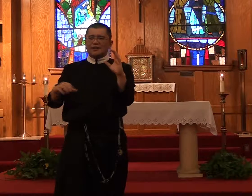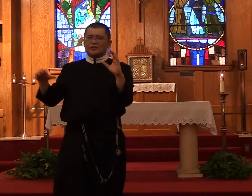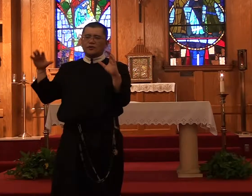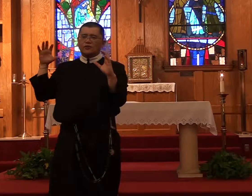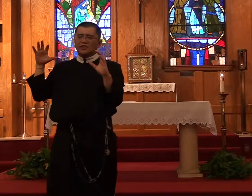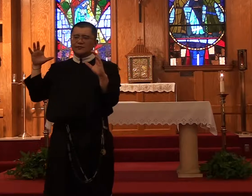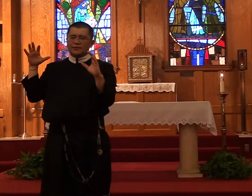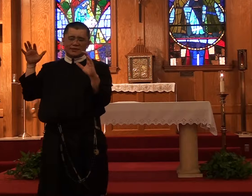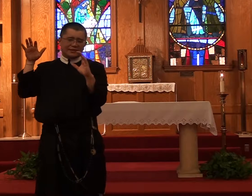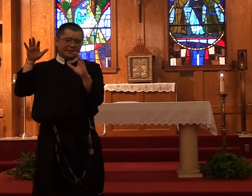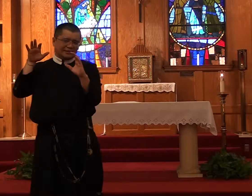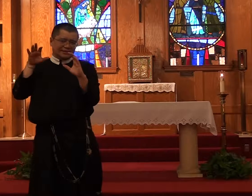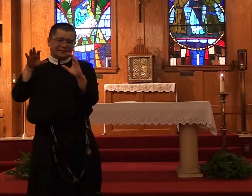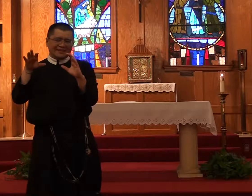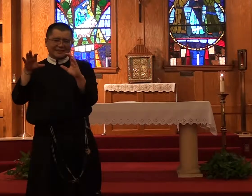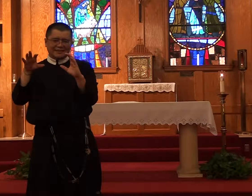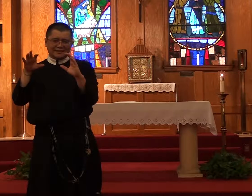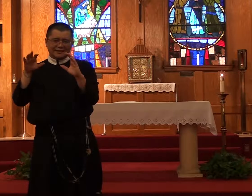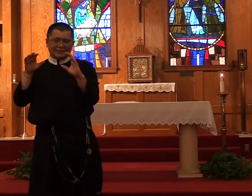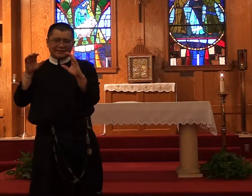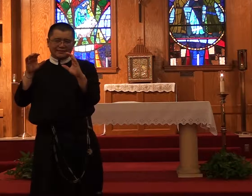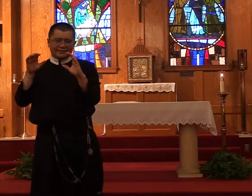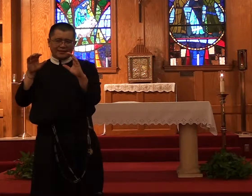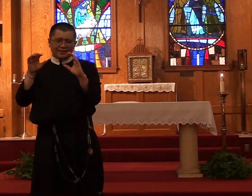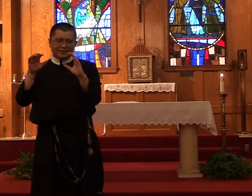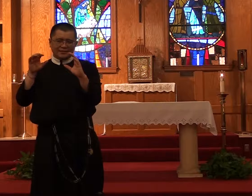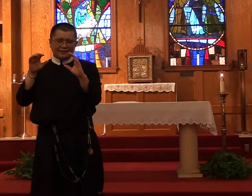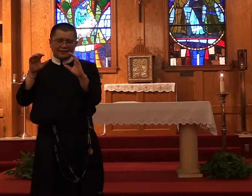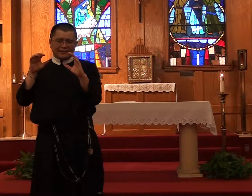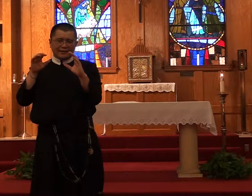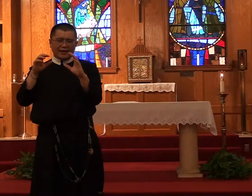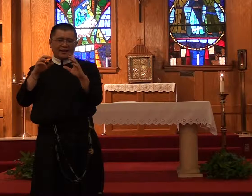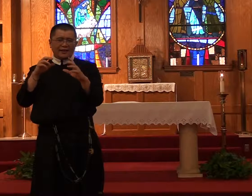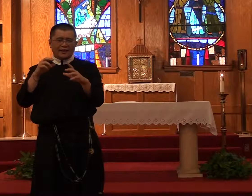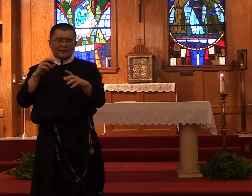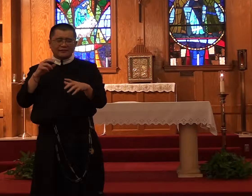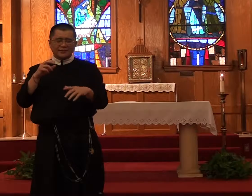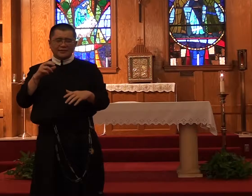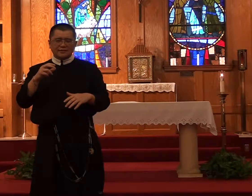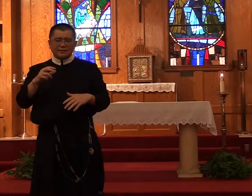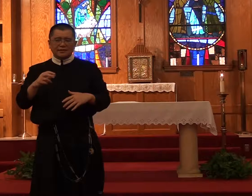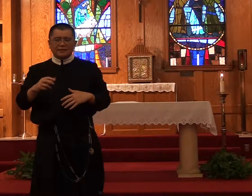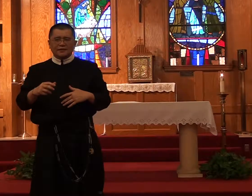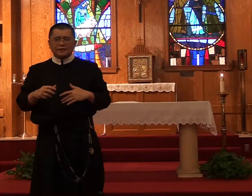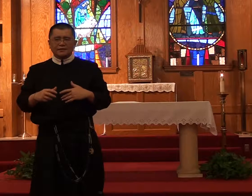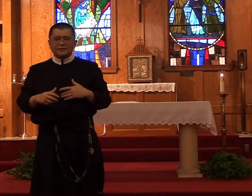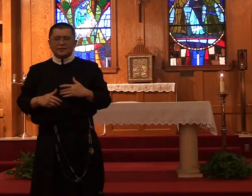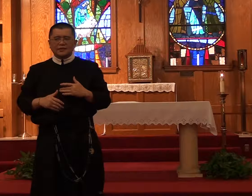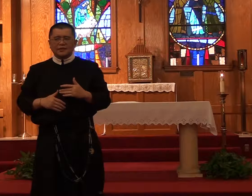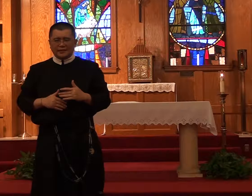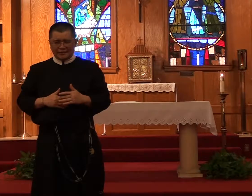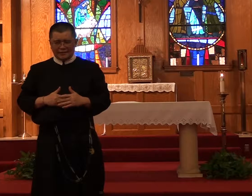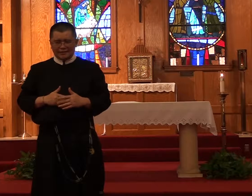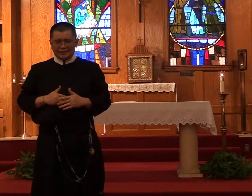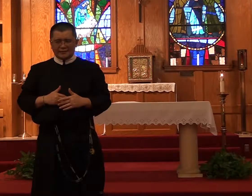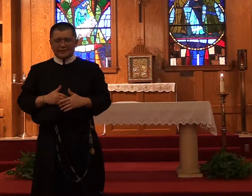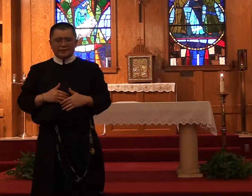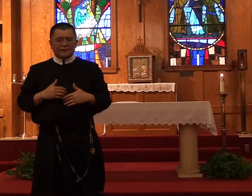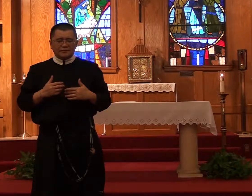the Holy Spirit is a blessing, okay? And I have been studying on this,